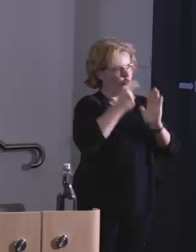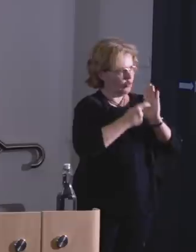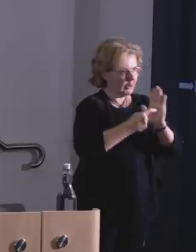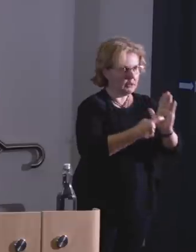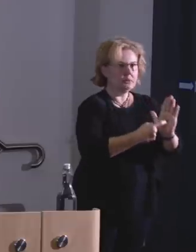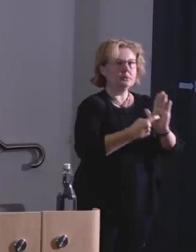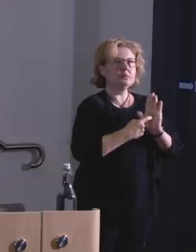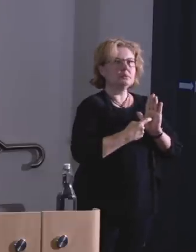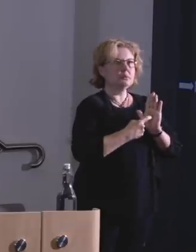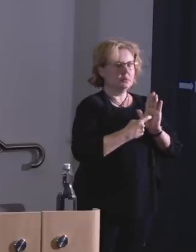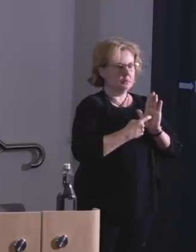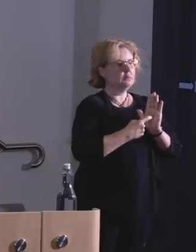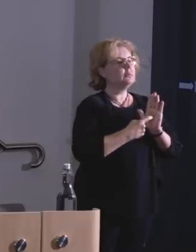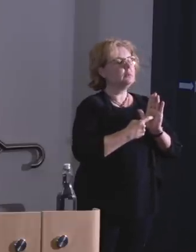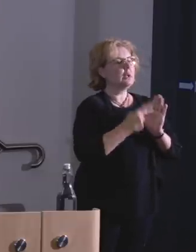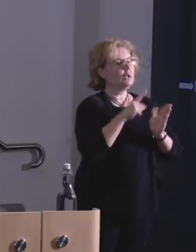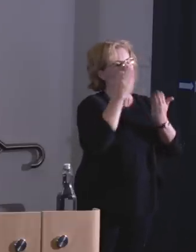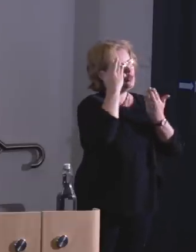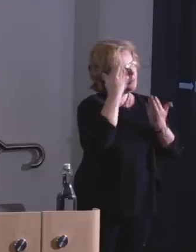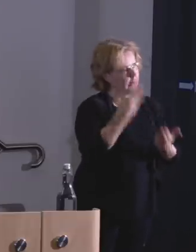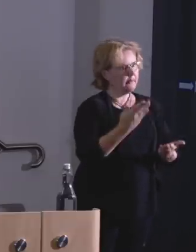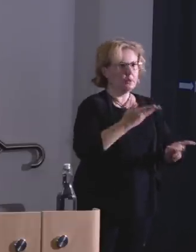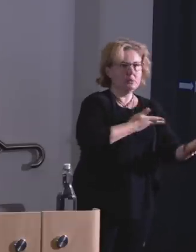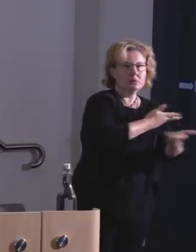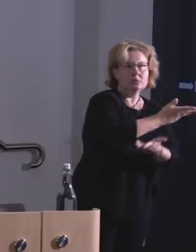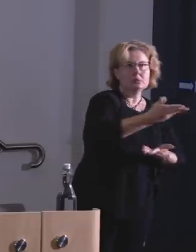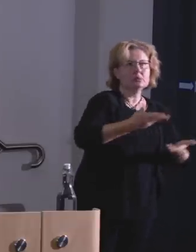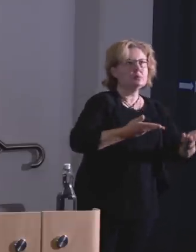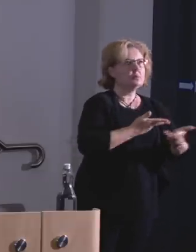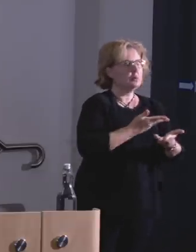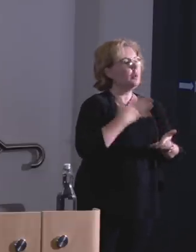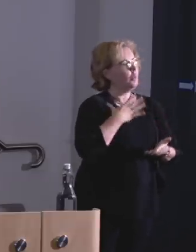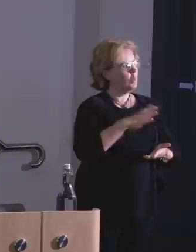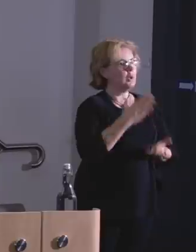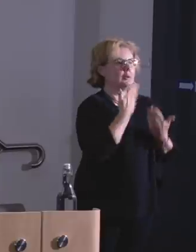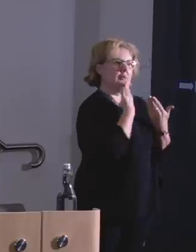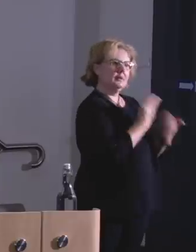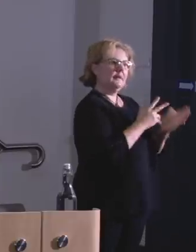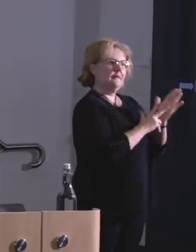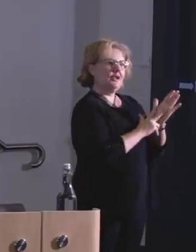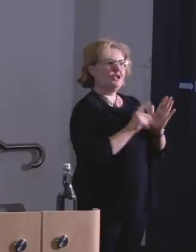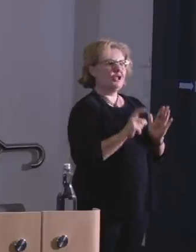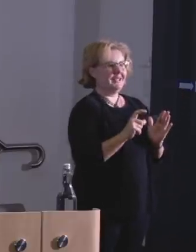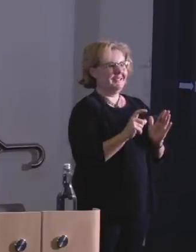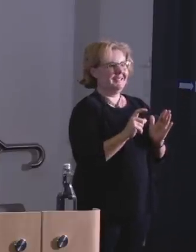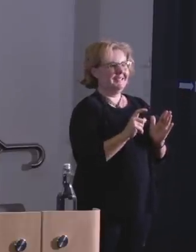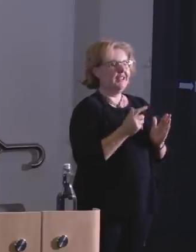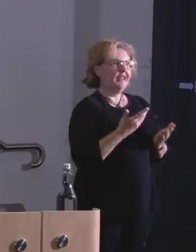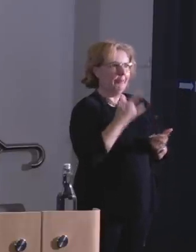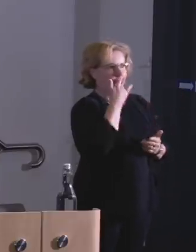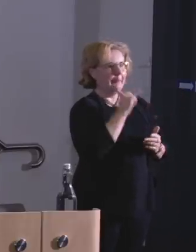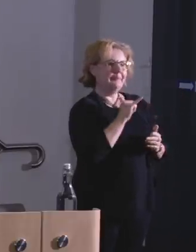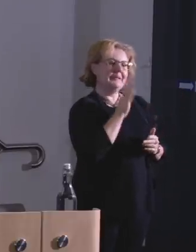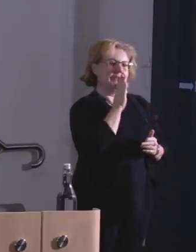and respectful interaction, I do want to thank the Vice Chancellor, although he's